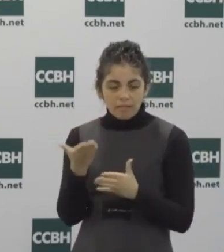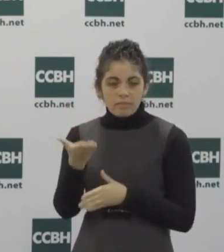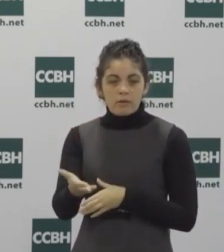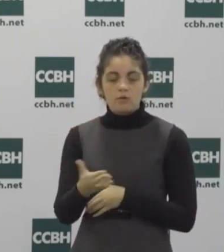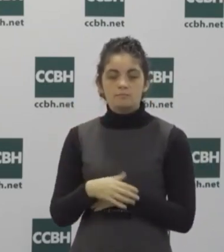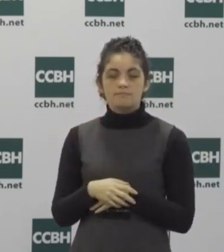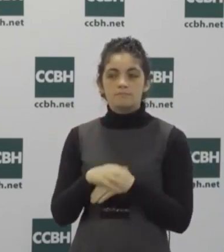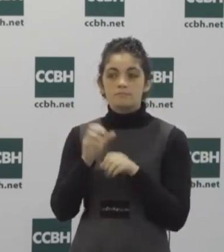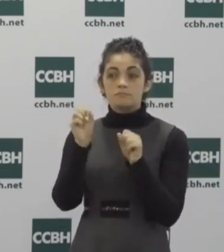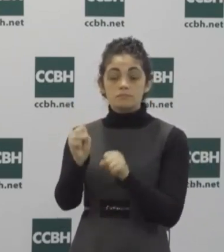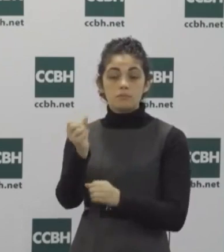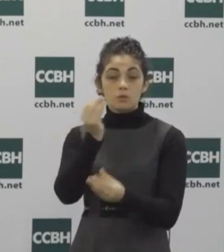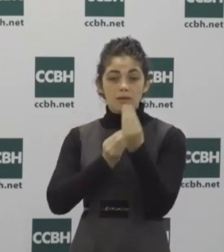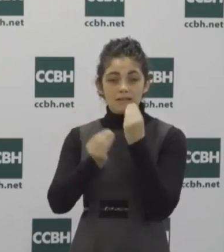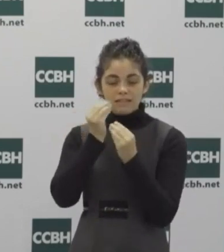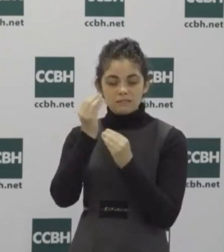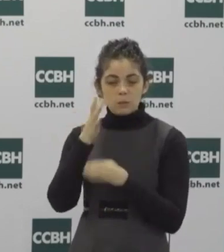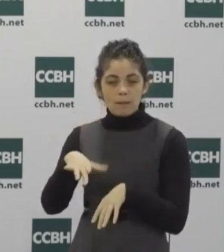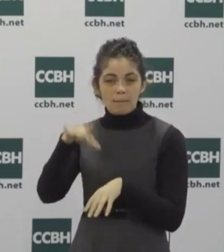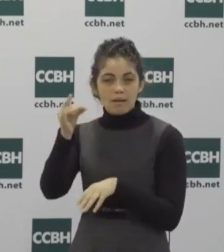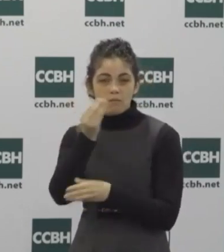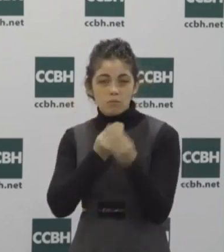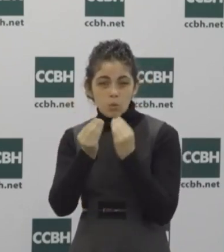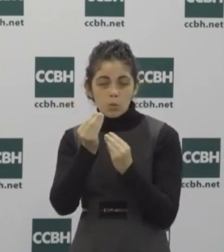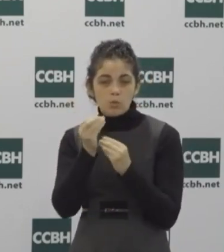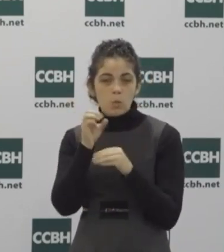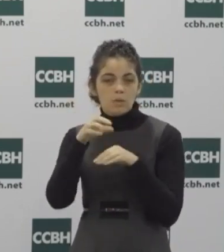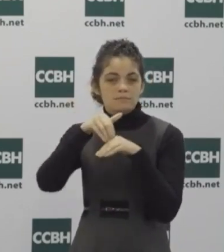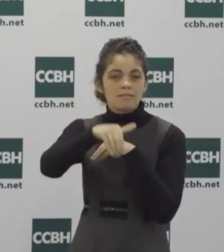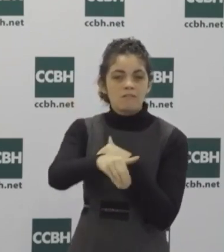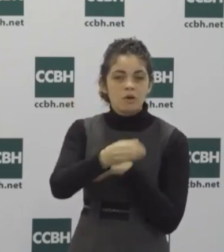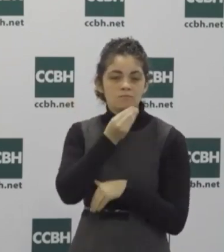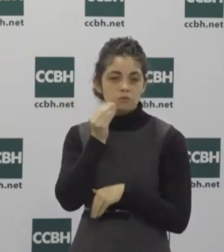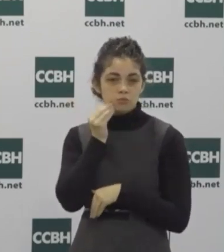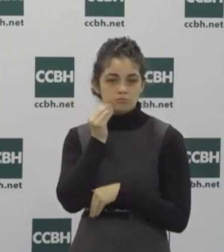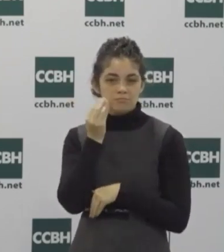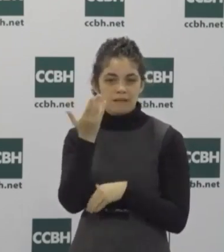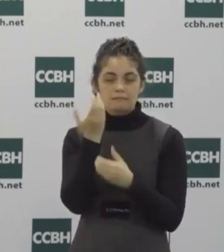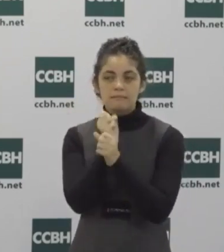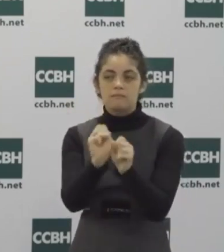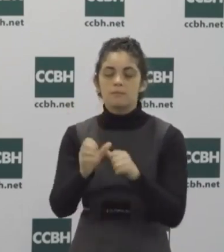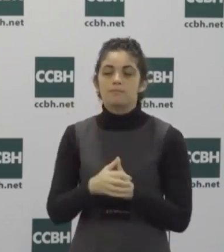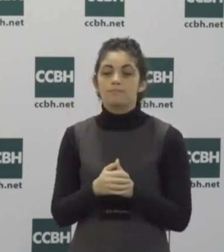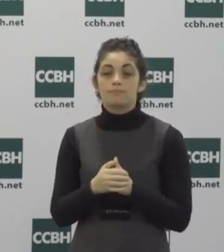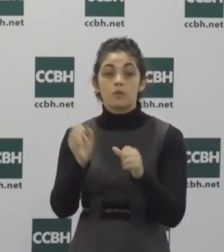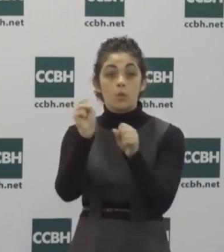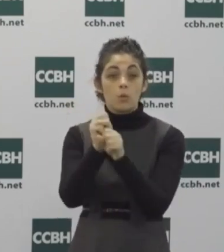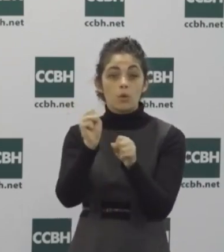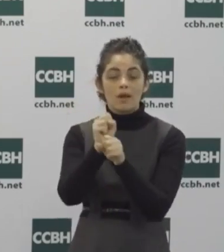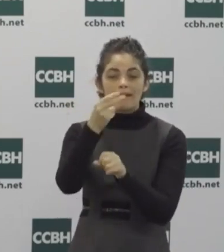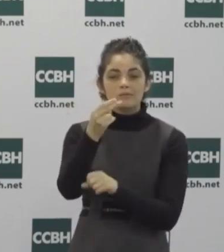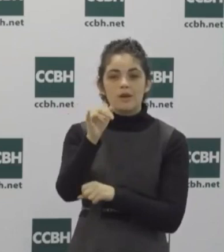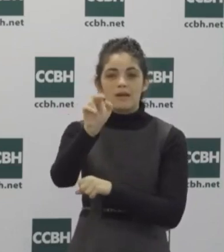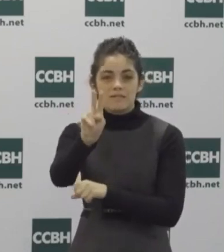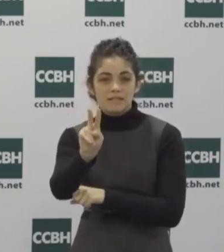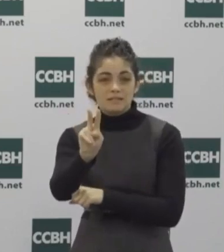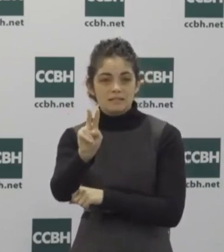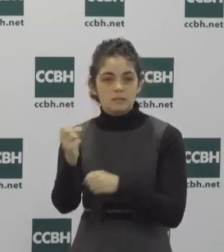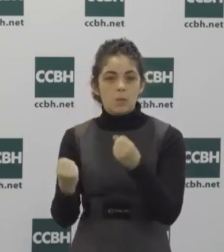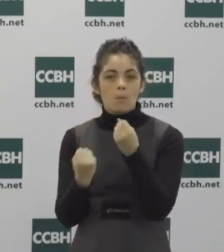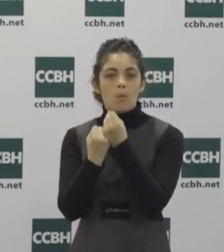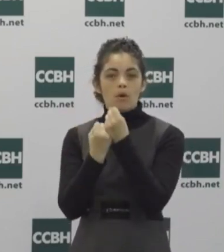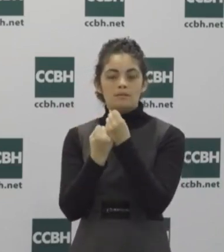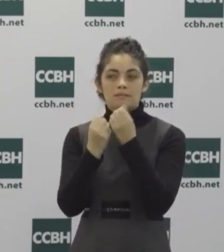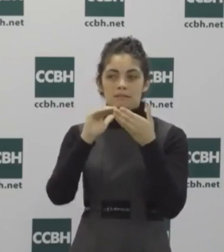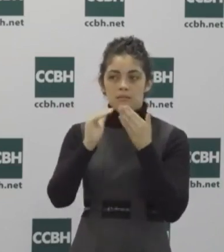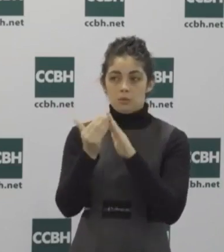folks to eat at as they come in for pickup or for delivery. We're working on HIV support services in the